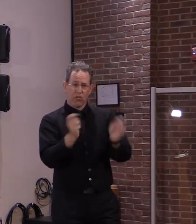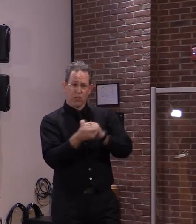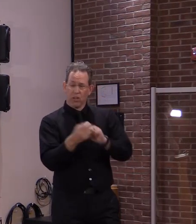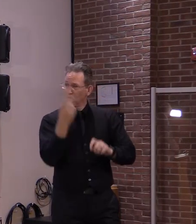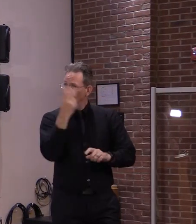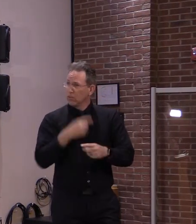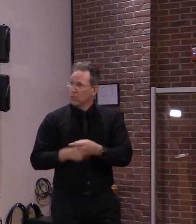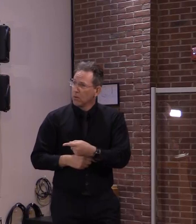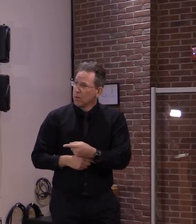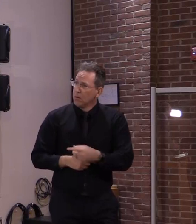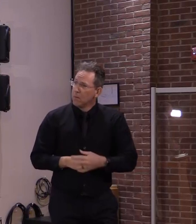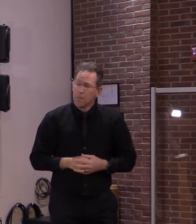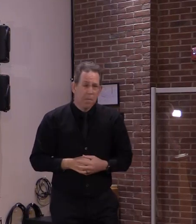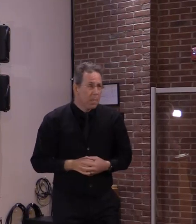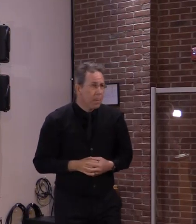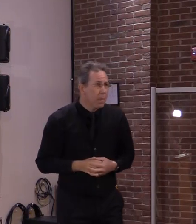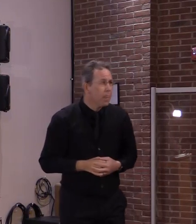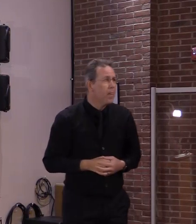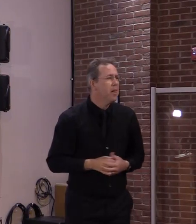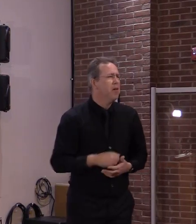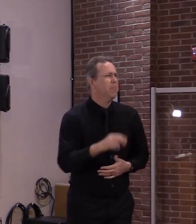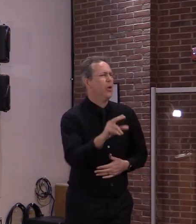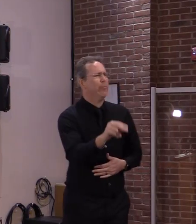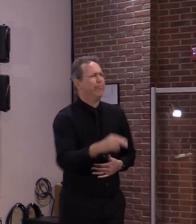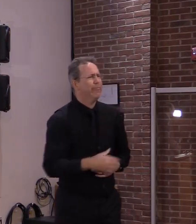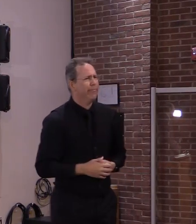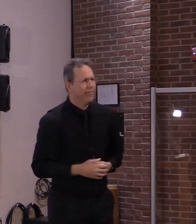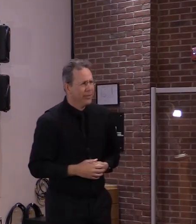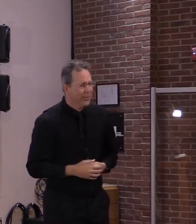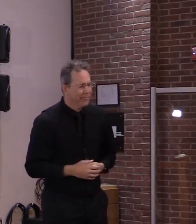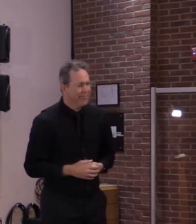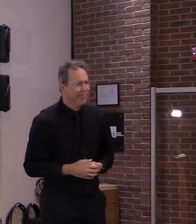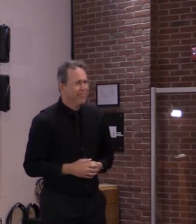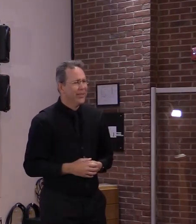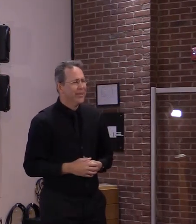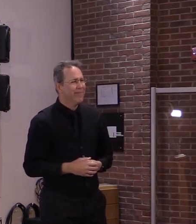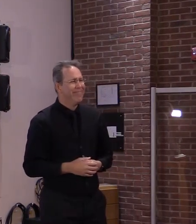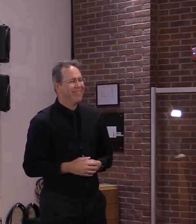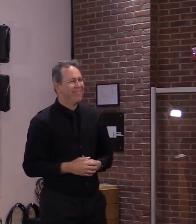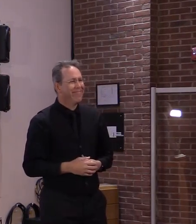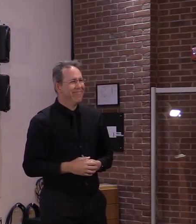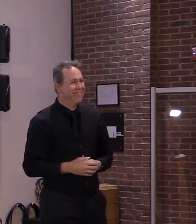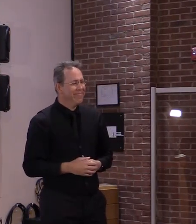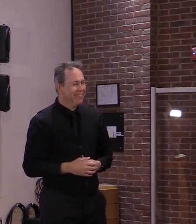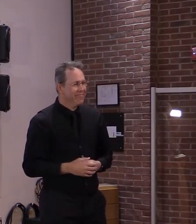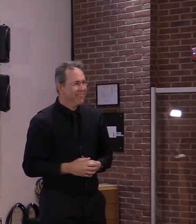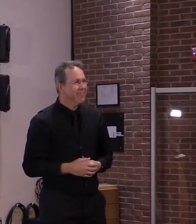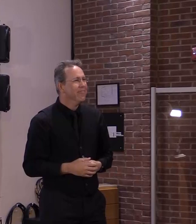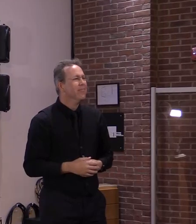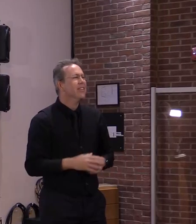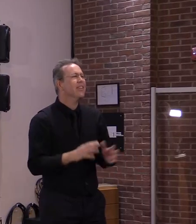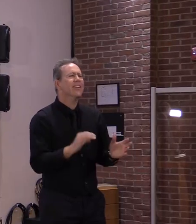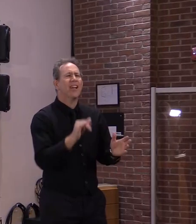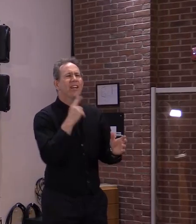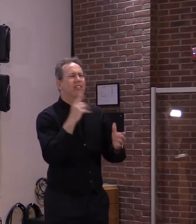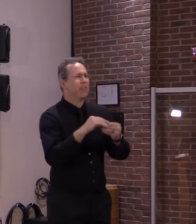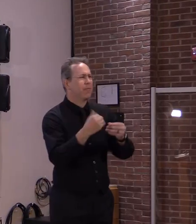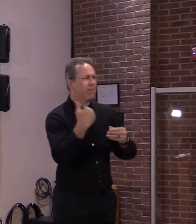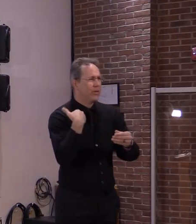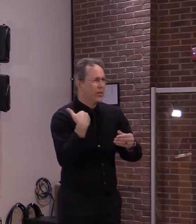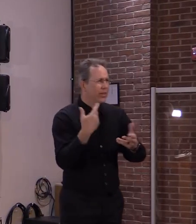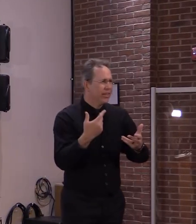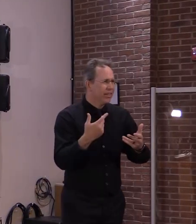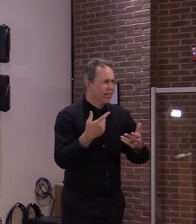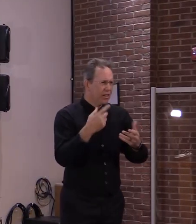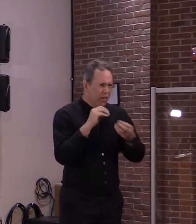I don't think so, to be honest. I think just like we couldn't describe the cases going up with a uniform theory, that